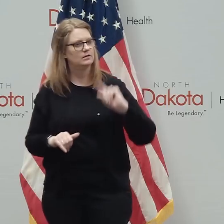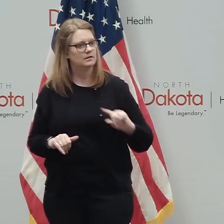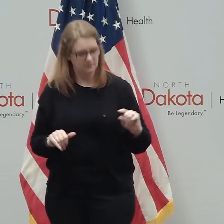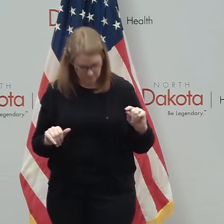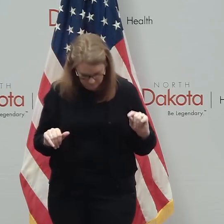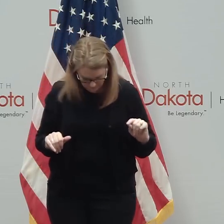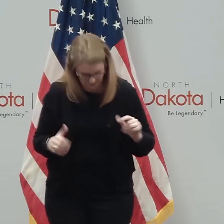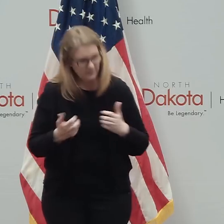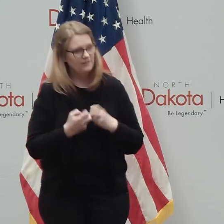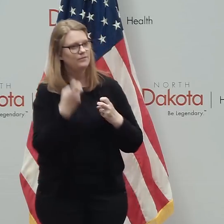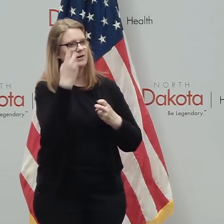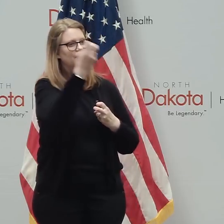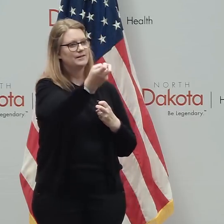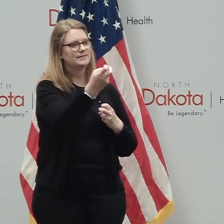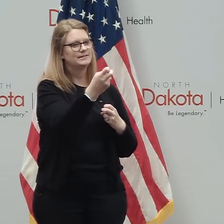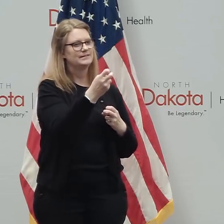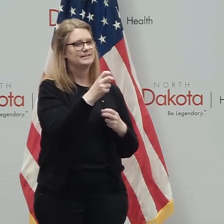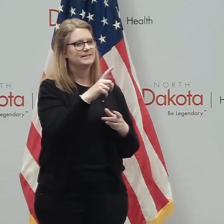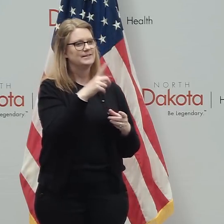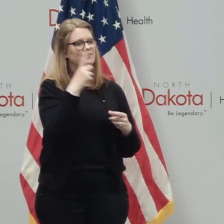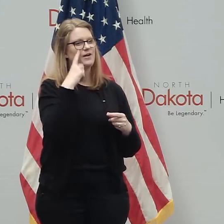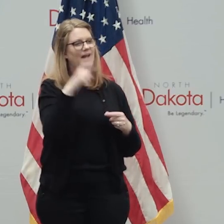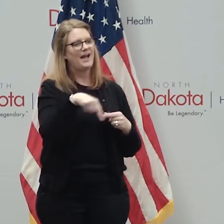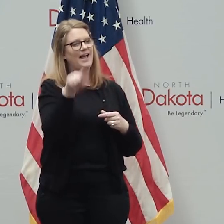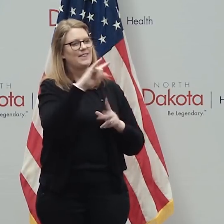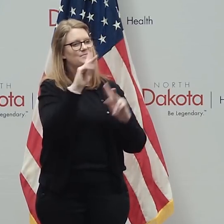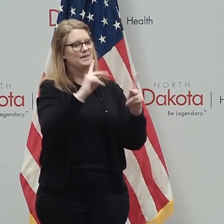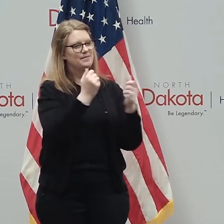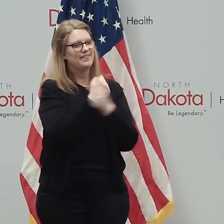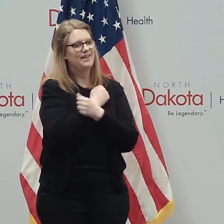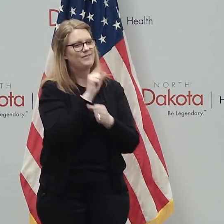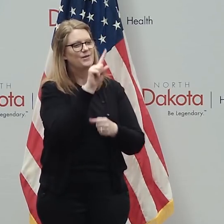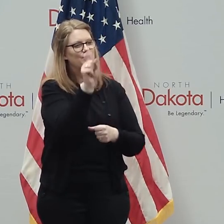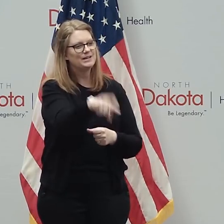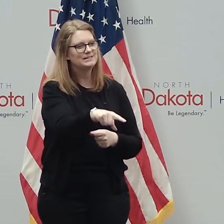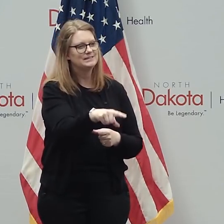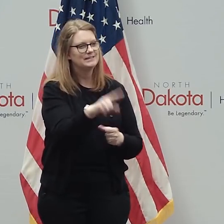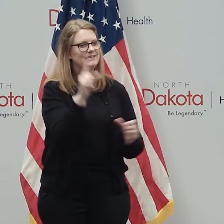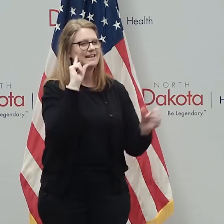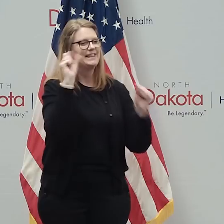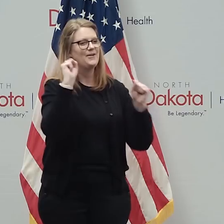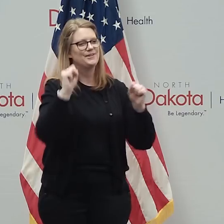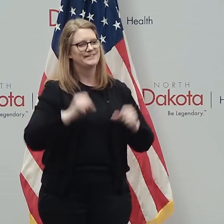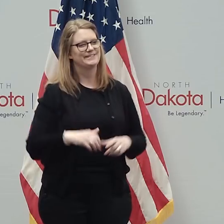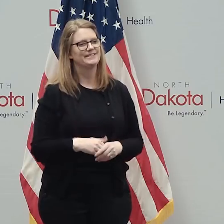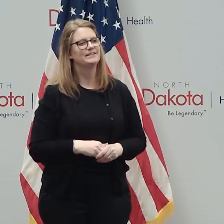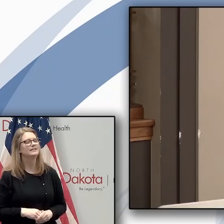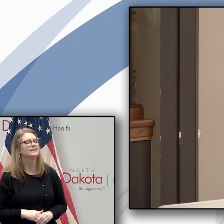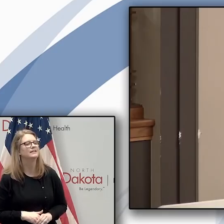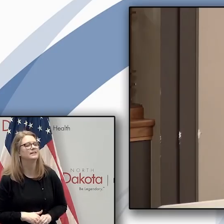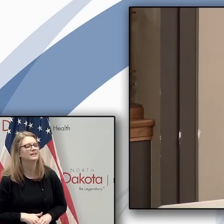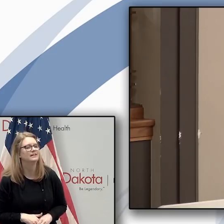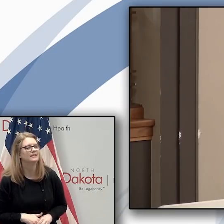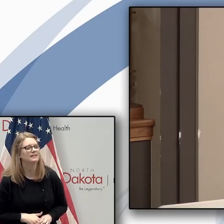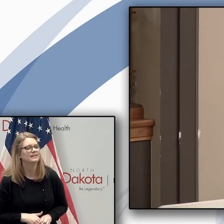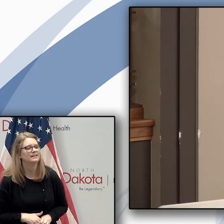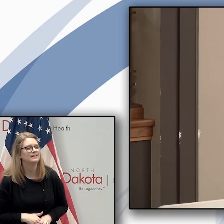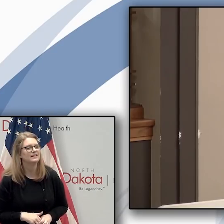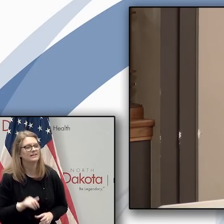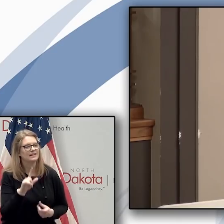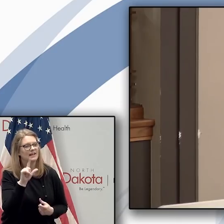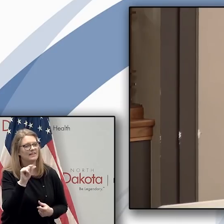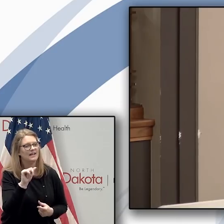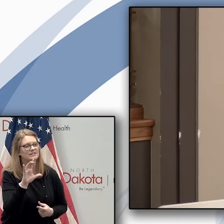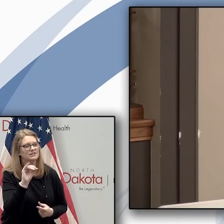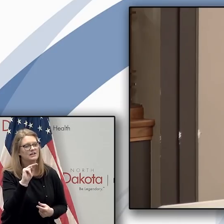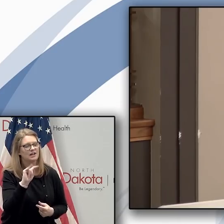you're further away from the microphone than usual. So for all the people that love your questions, they want you to speak up. In Los Angeles